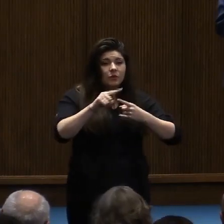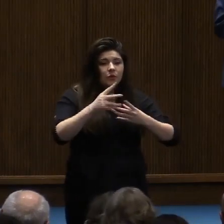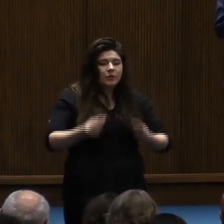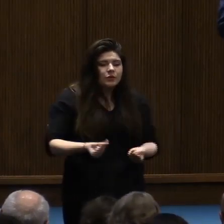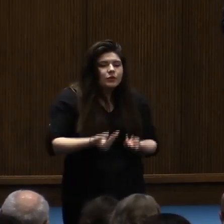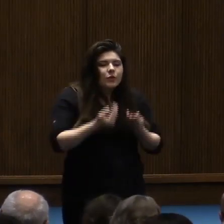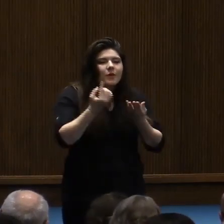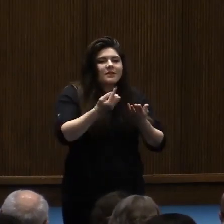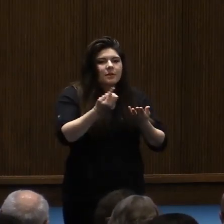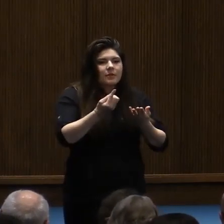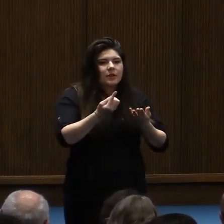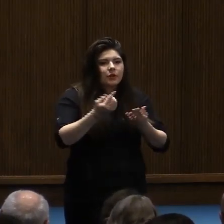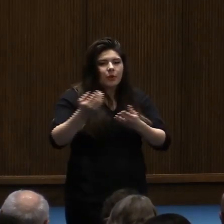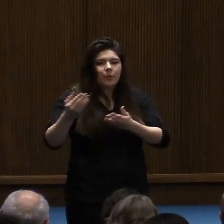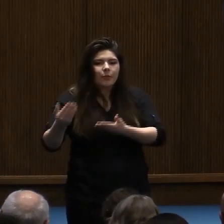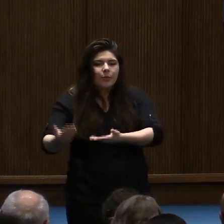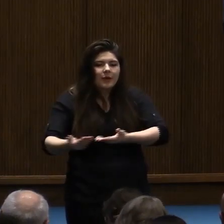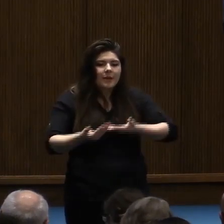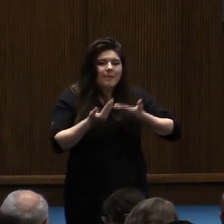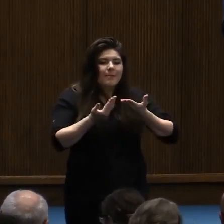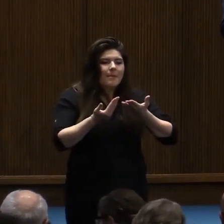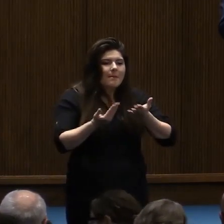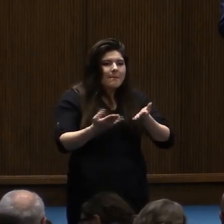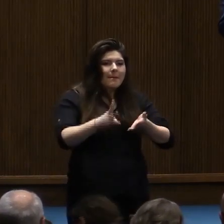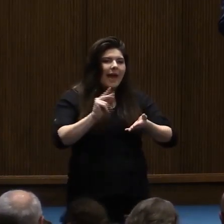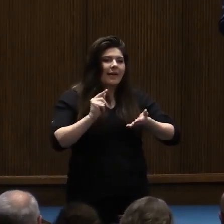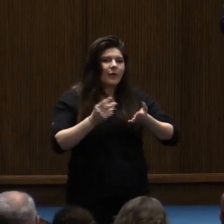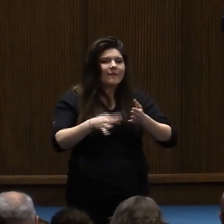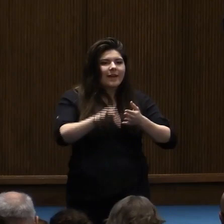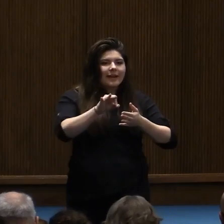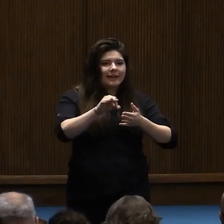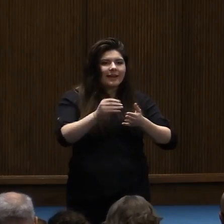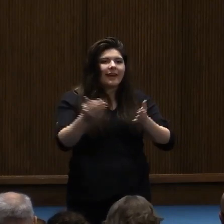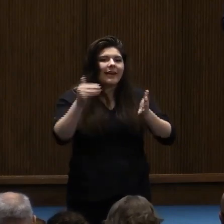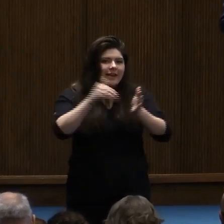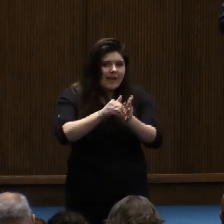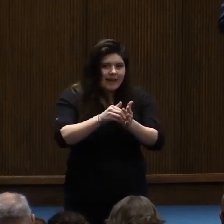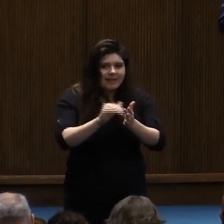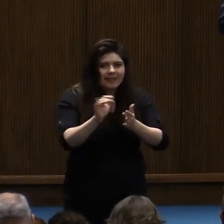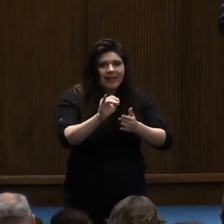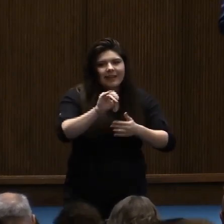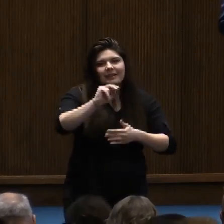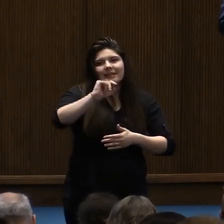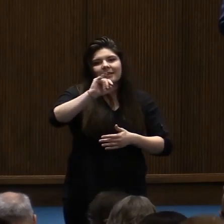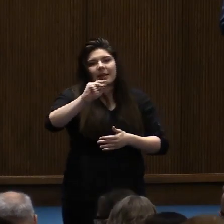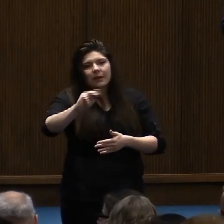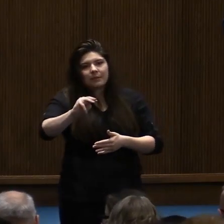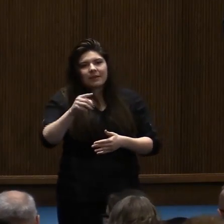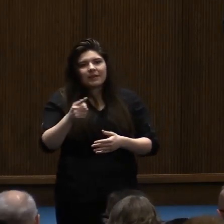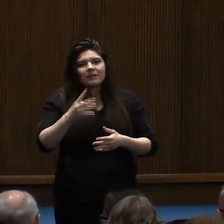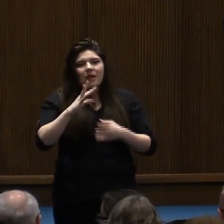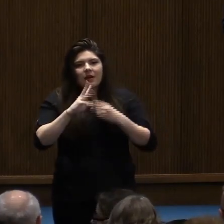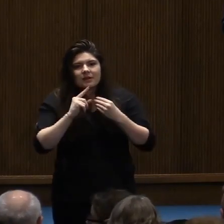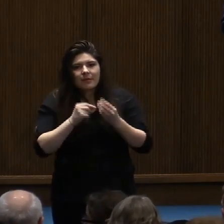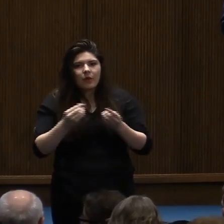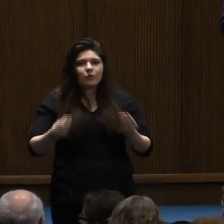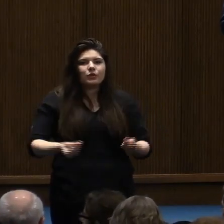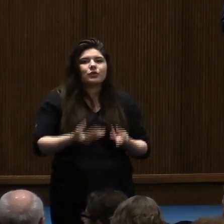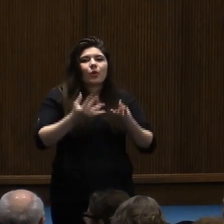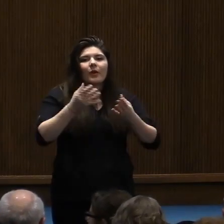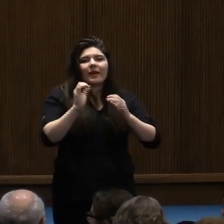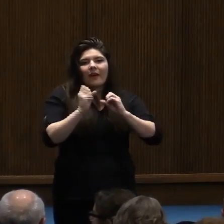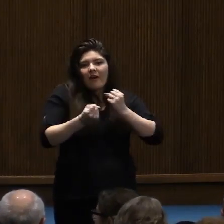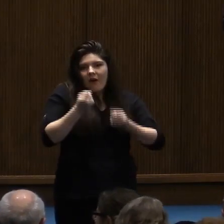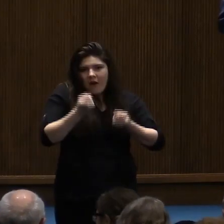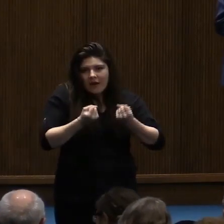restore something, you're bringing it back or you're finding something, just like Tim Burrow talked about restoring a car. And when